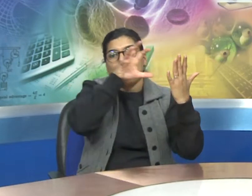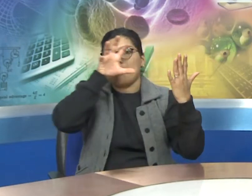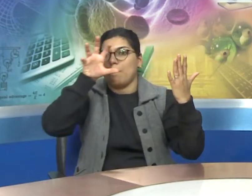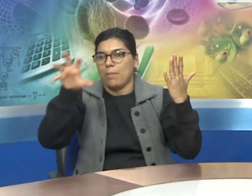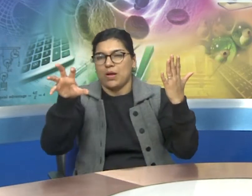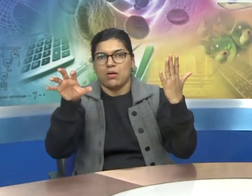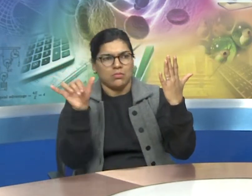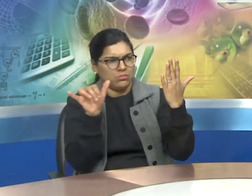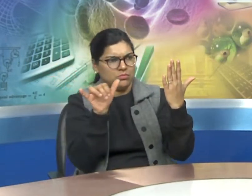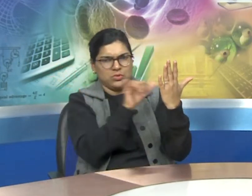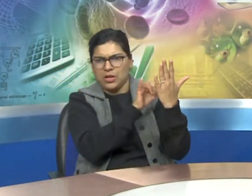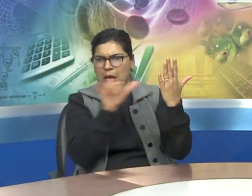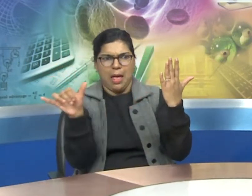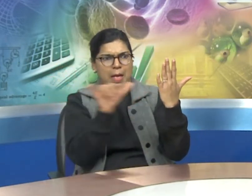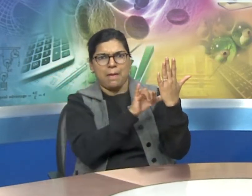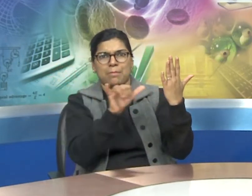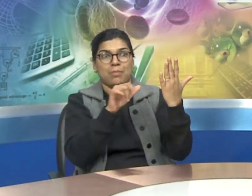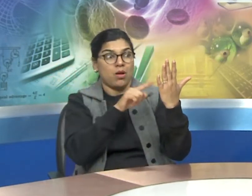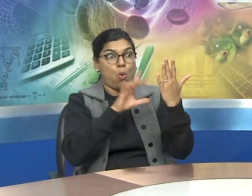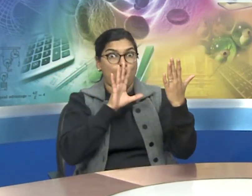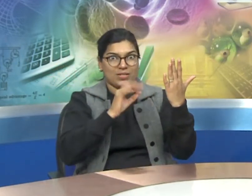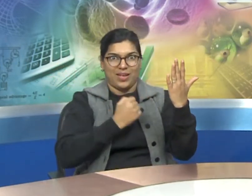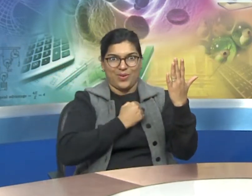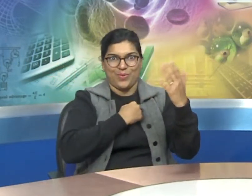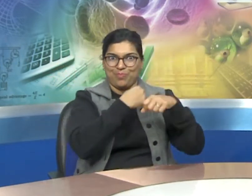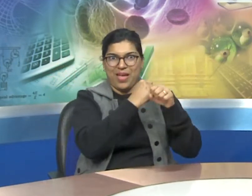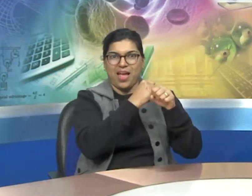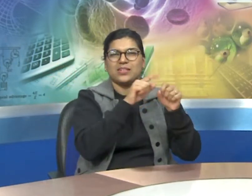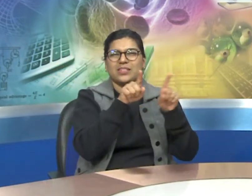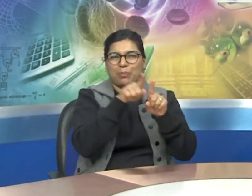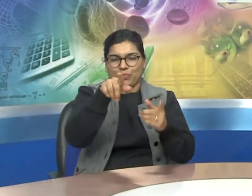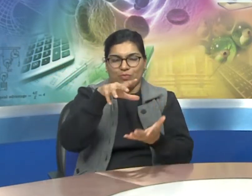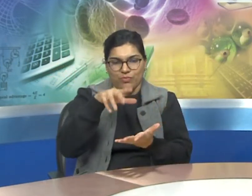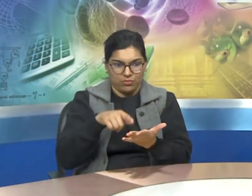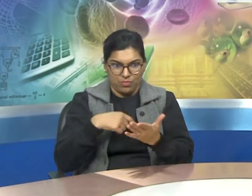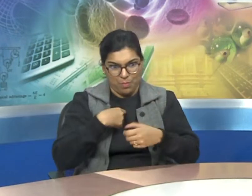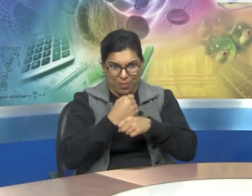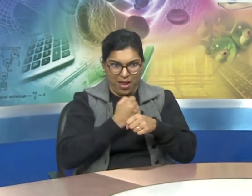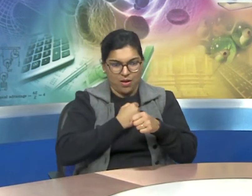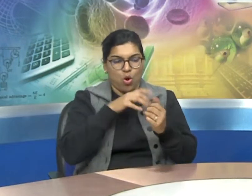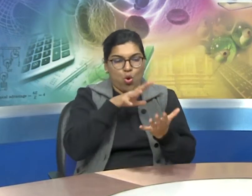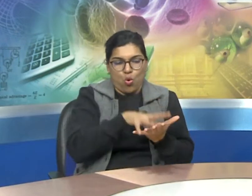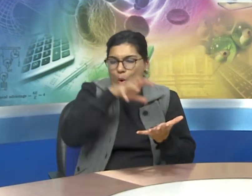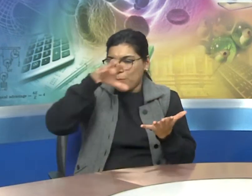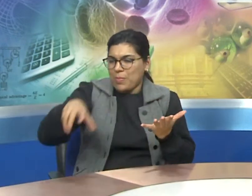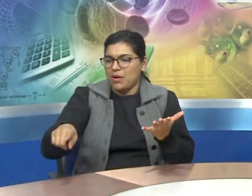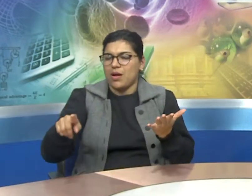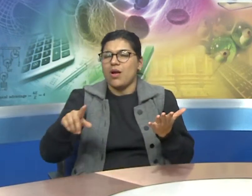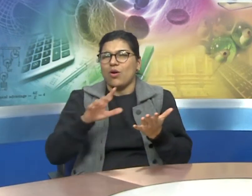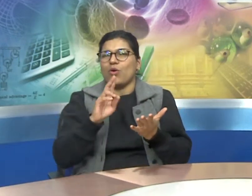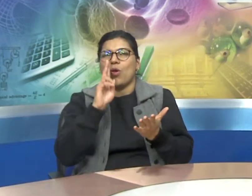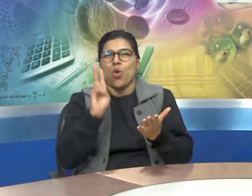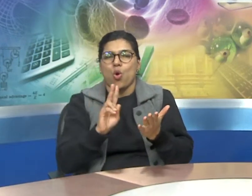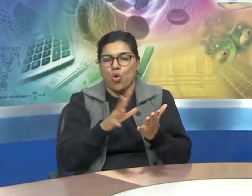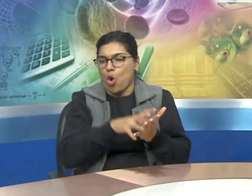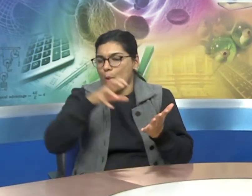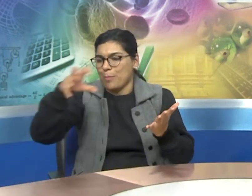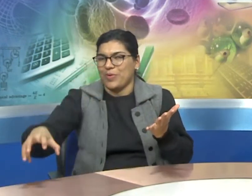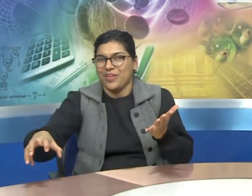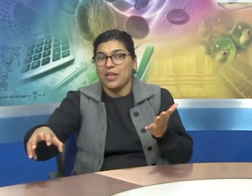Duplicate is the copy of the original. It looks similar, but it is another photocopy,